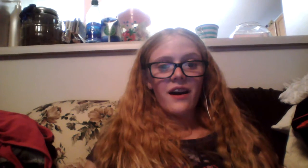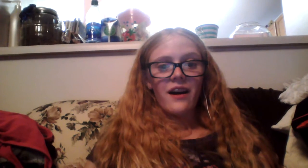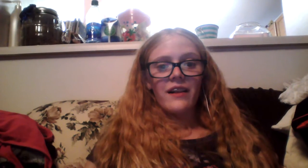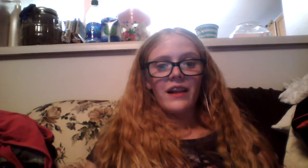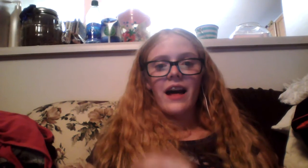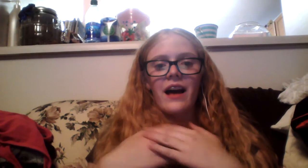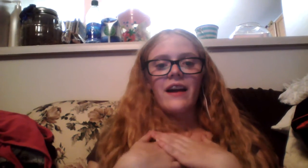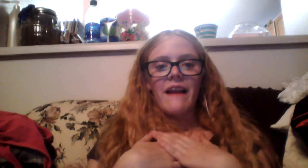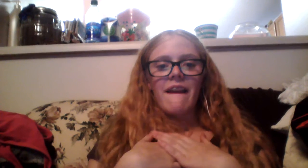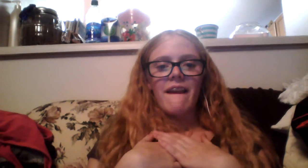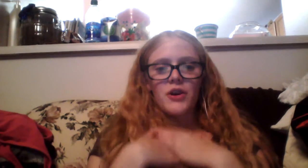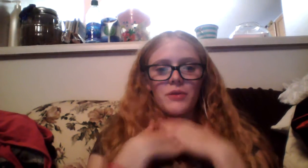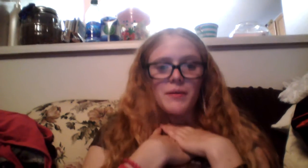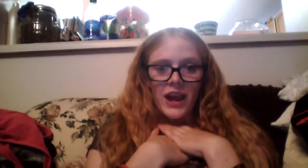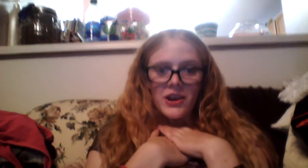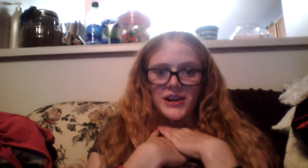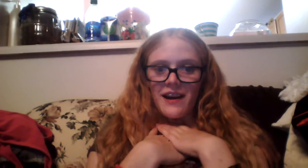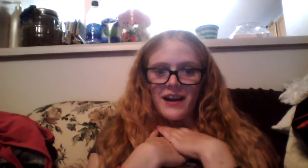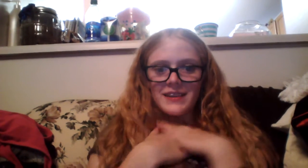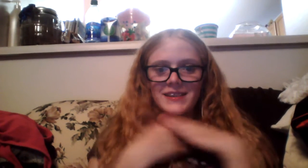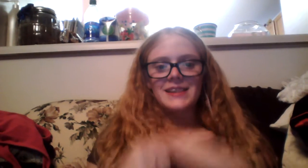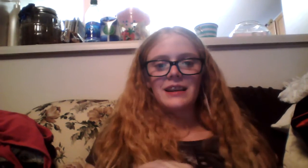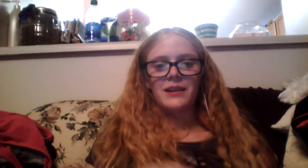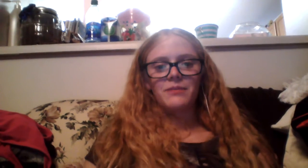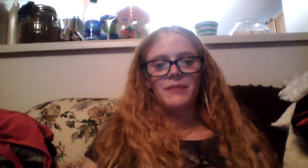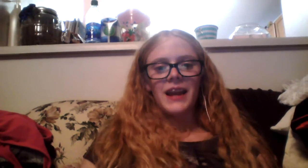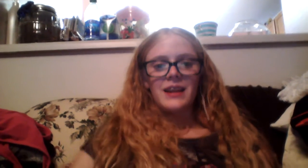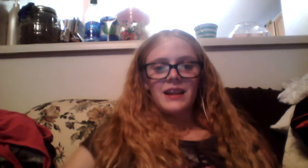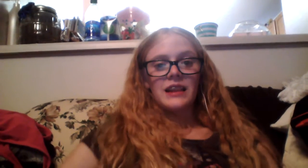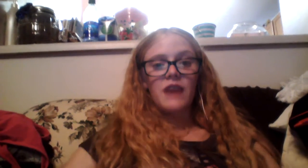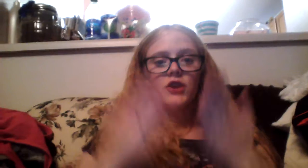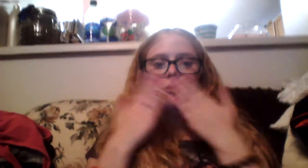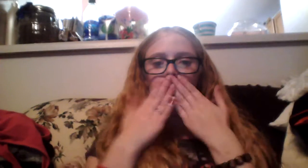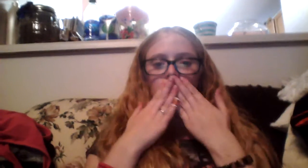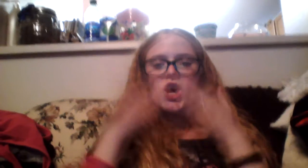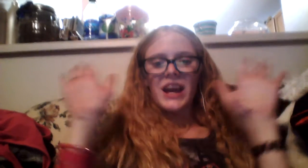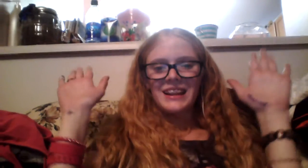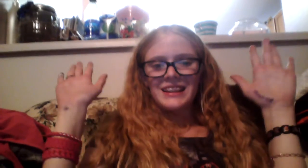all. You're my Megatrons. Love you.